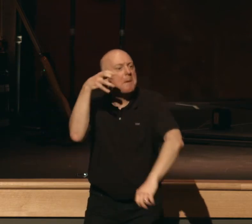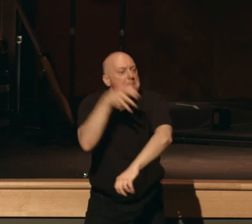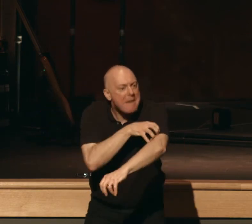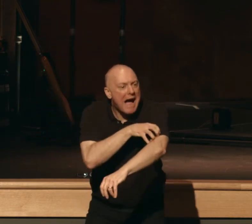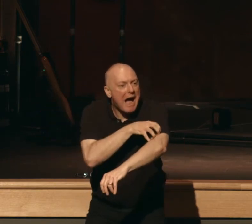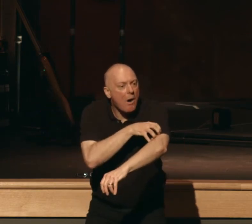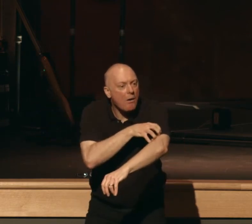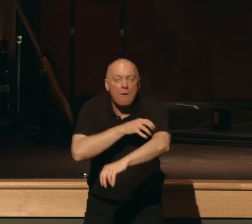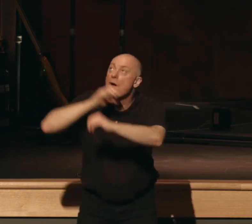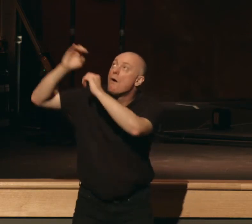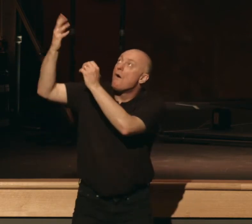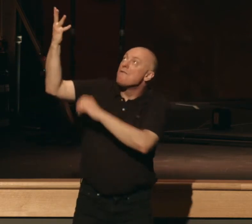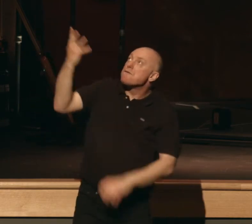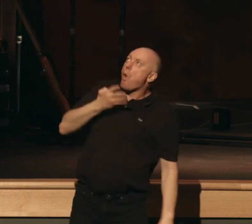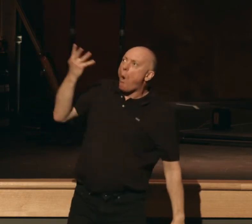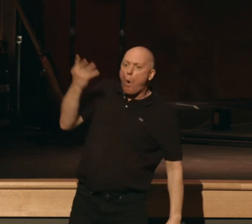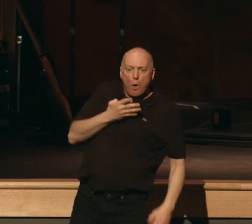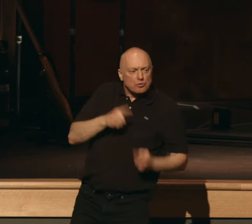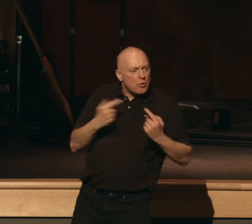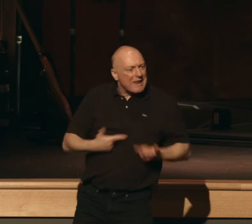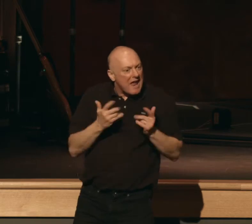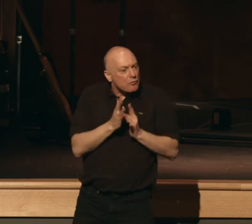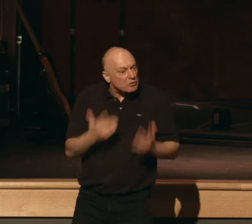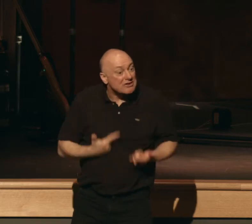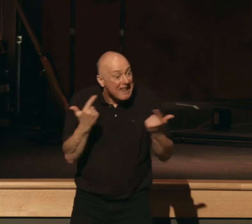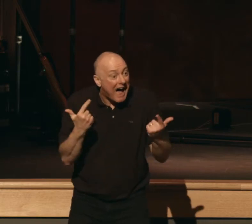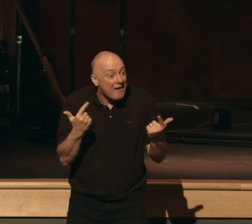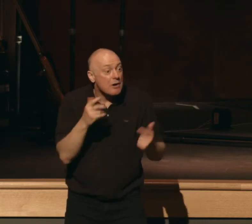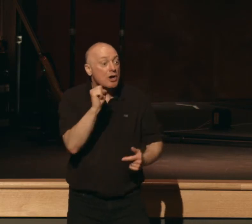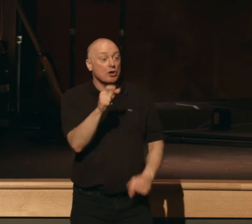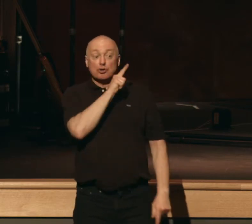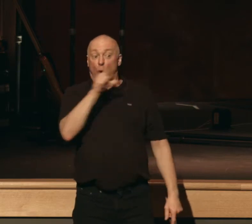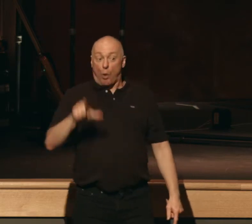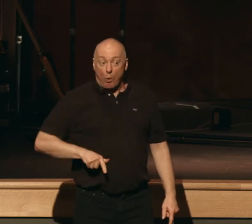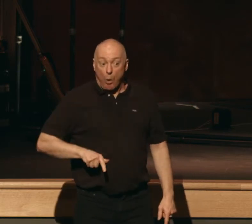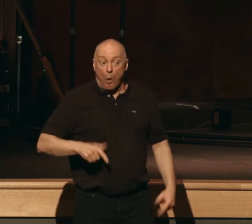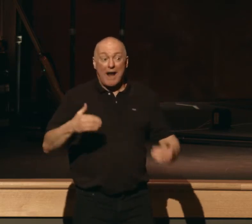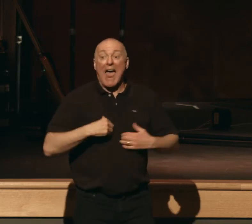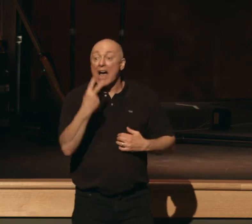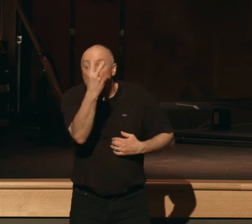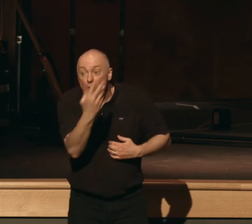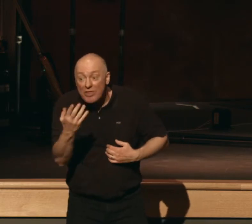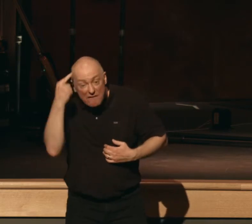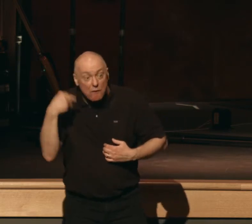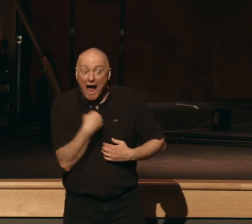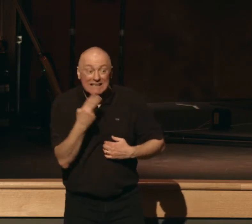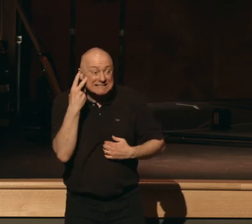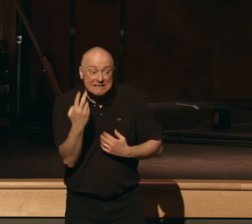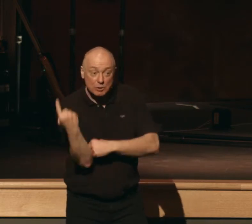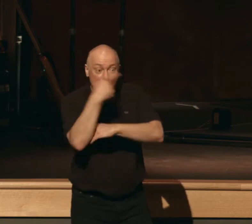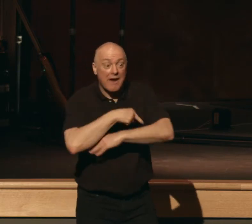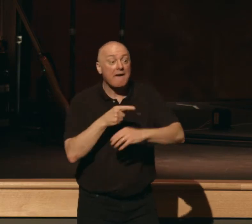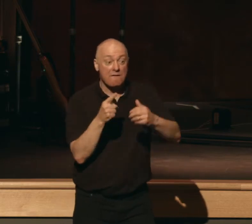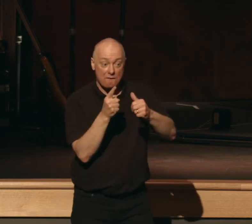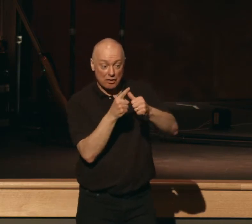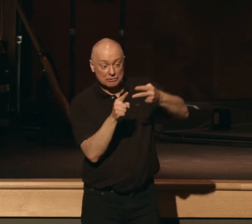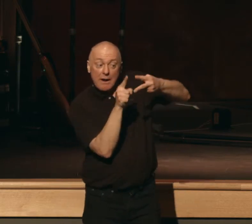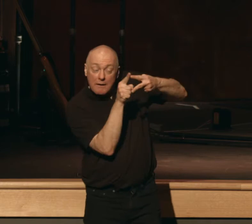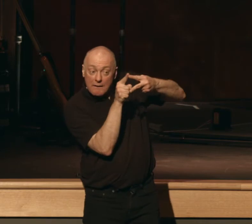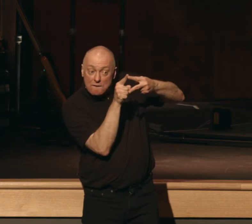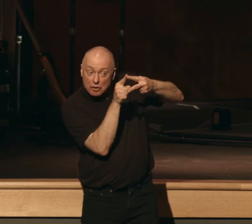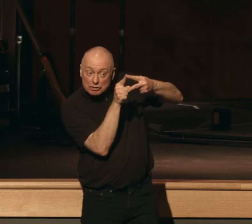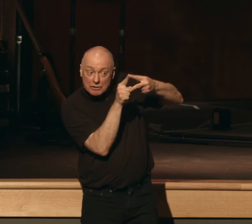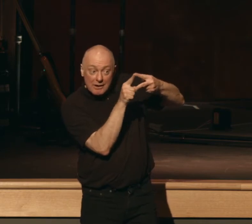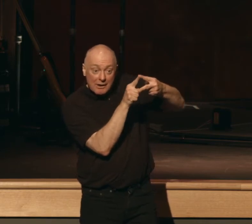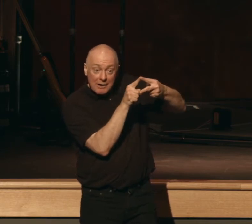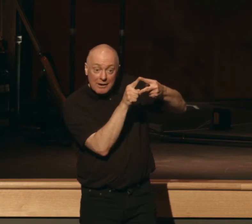power flows to live the Christian life. And so the Lord has two things for us to see today. Here's the first one.